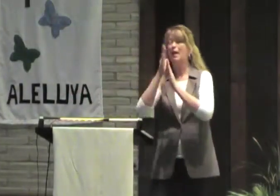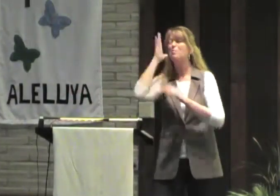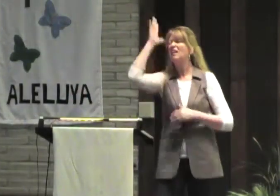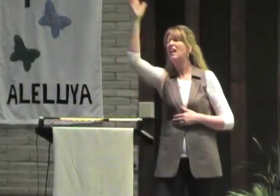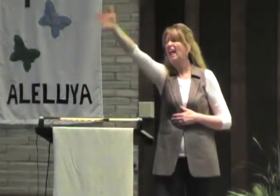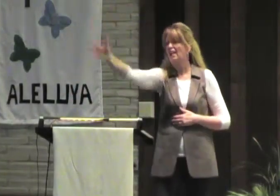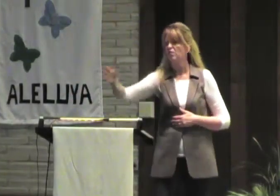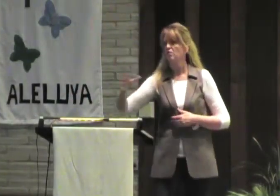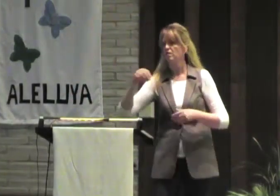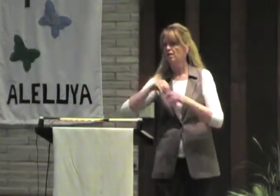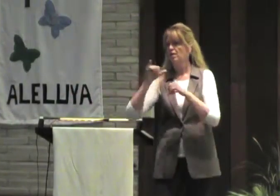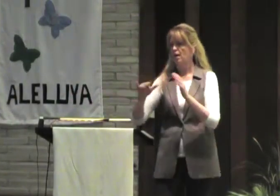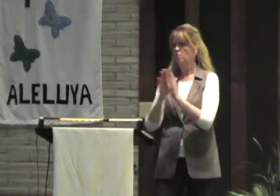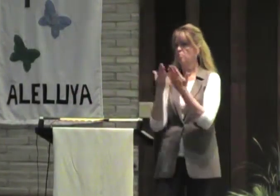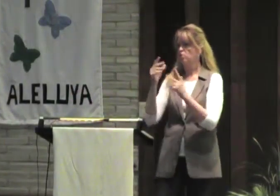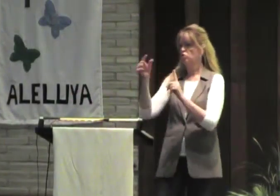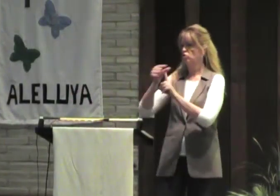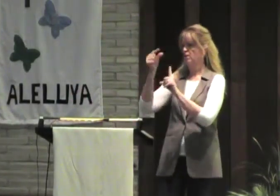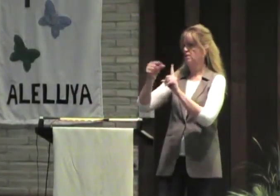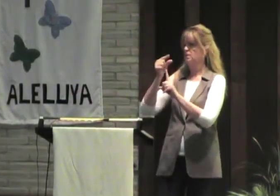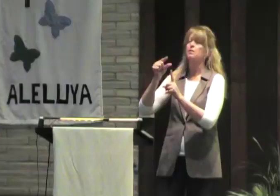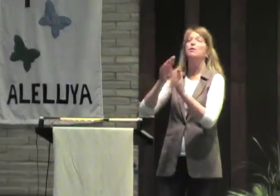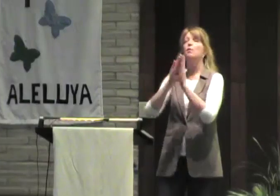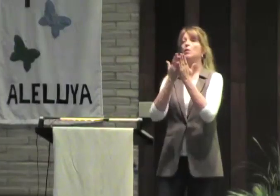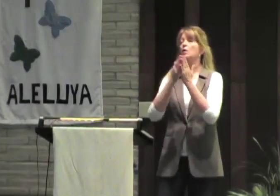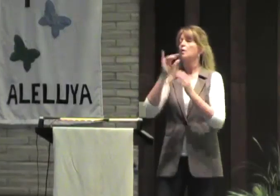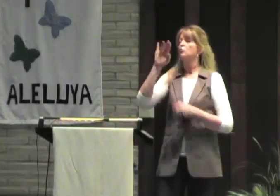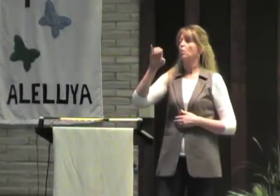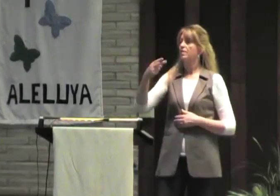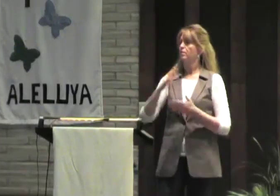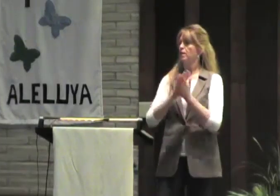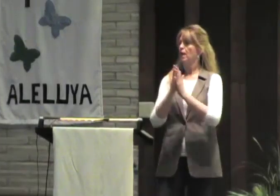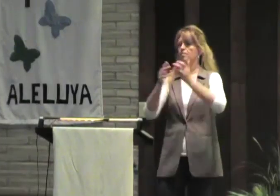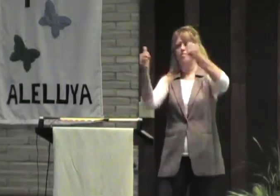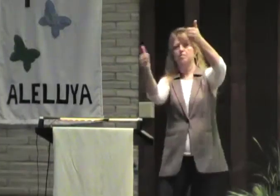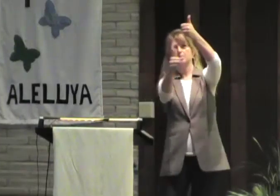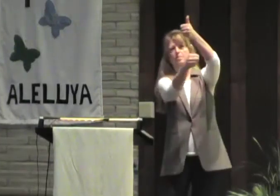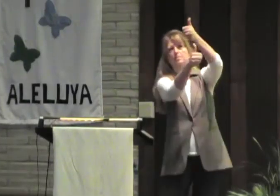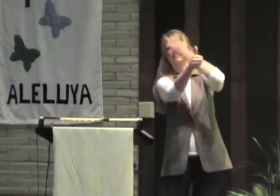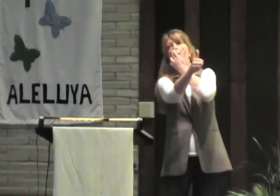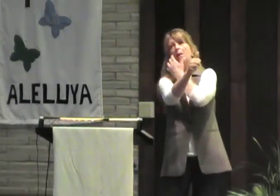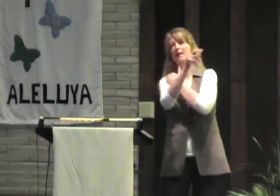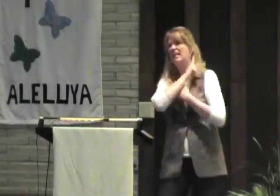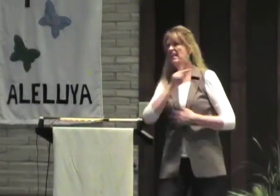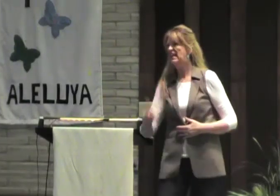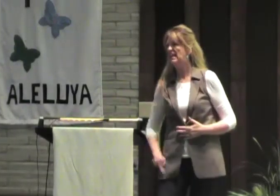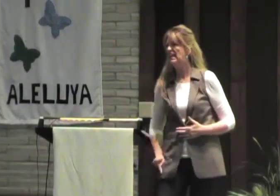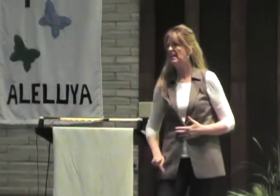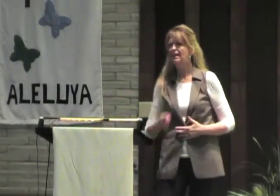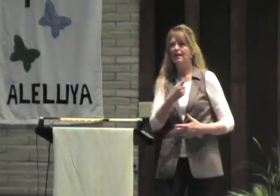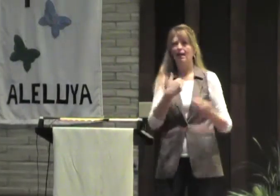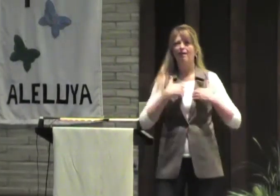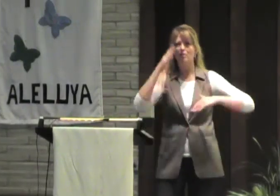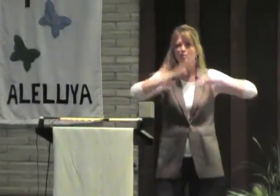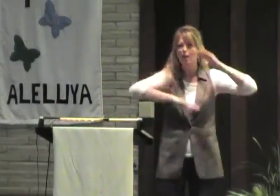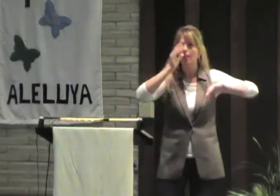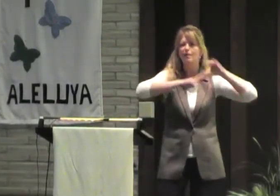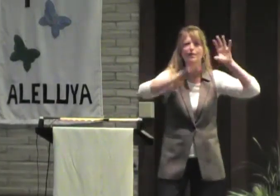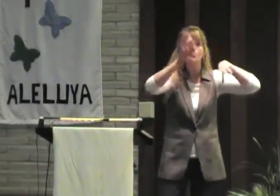Joseph became, a lot later, Joseph became, it talks in Genesis about him becoming the king's,